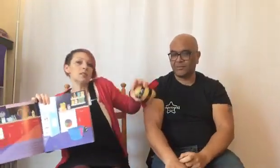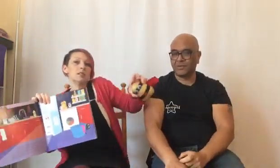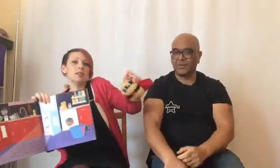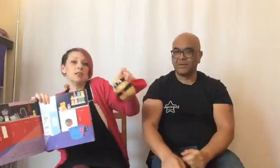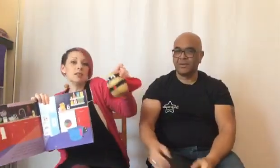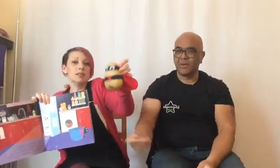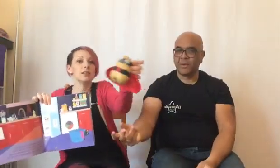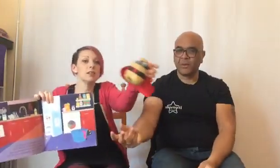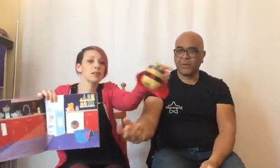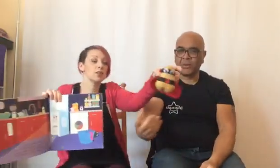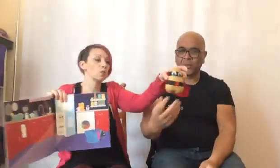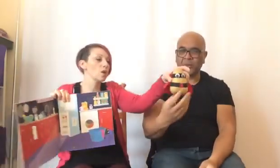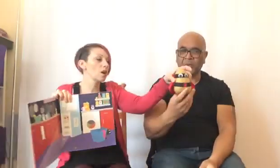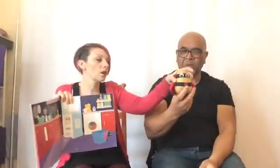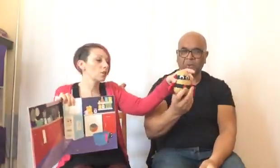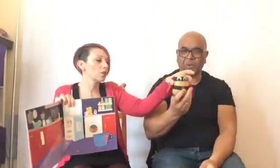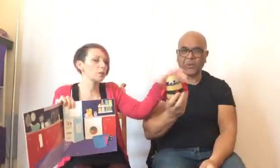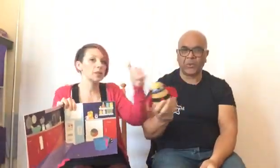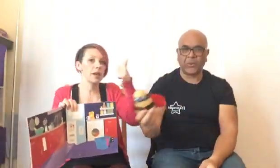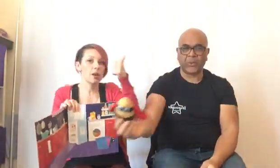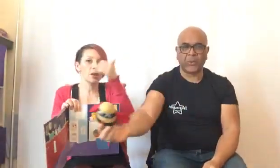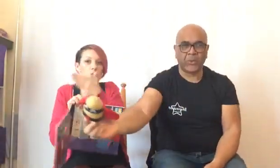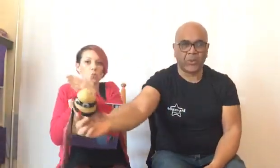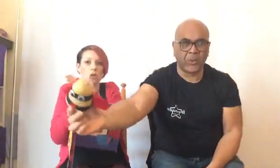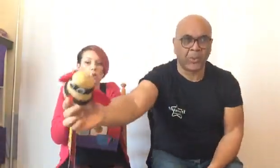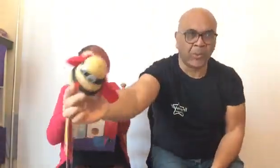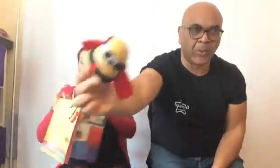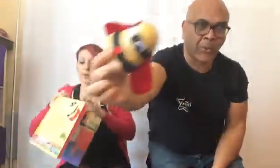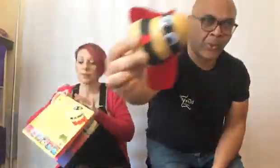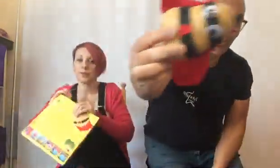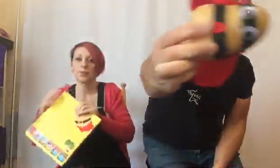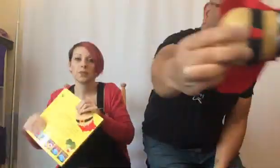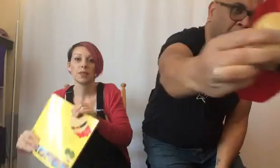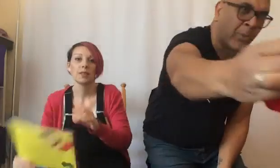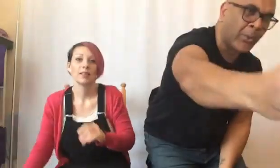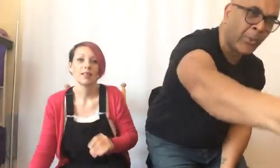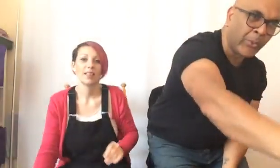Da, da, da. Good work, Supertato, good work.